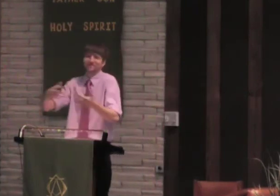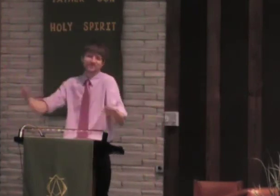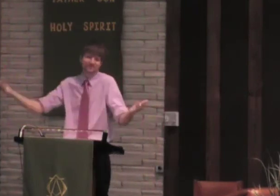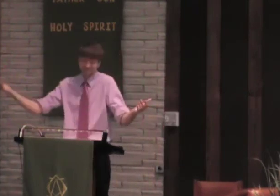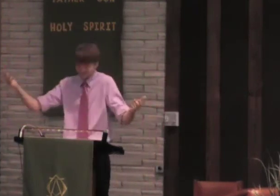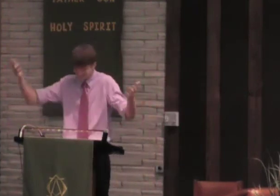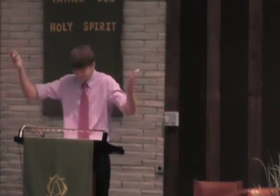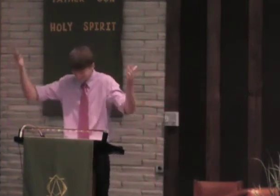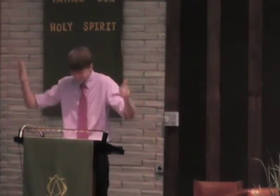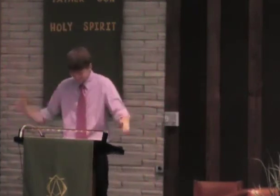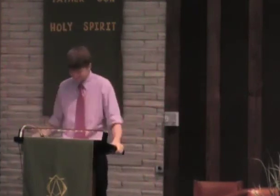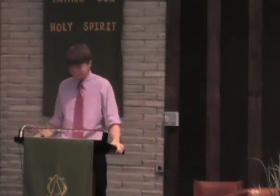showed up later resurrected.